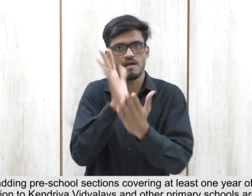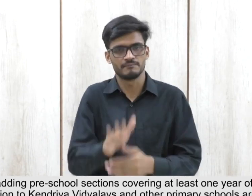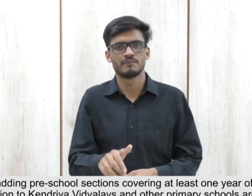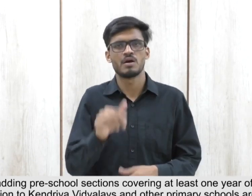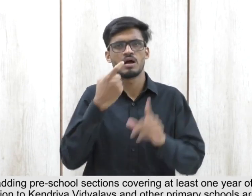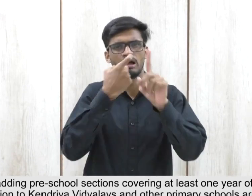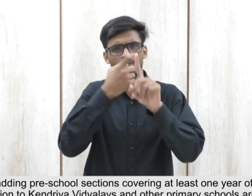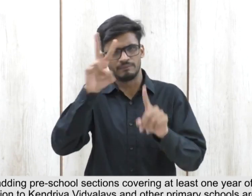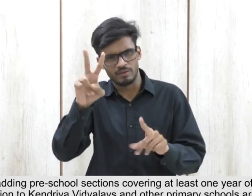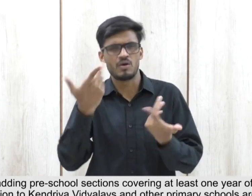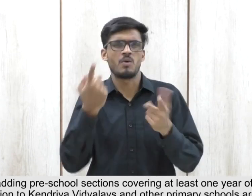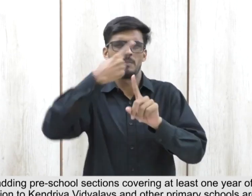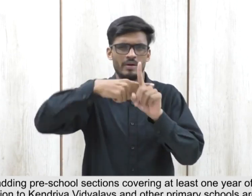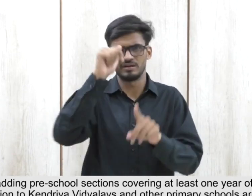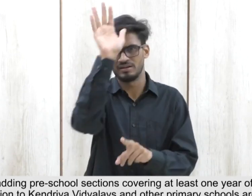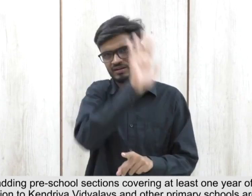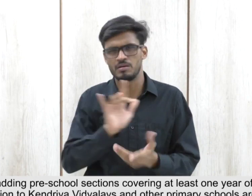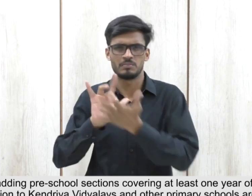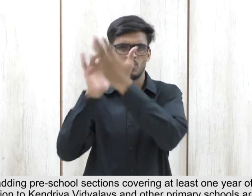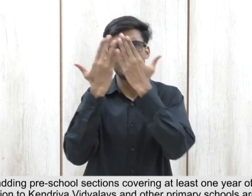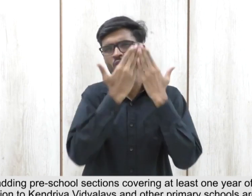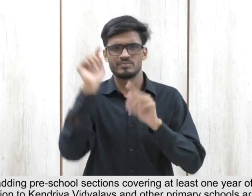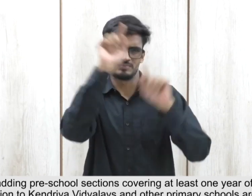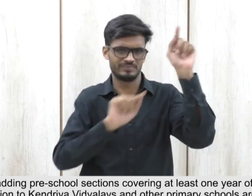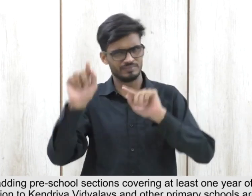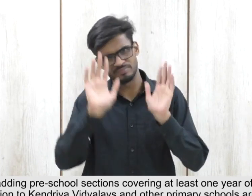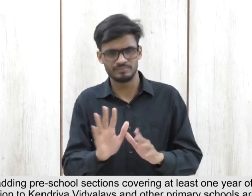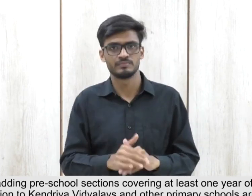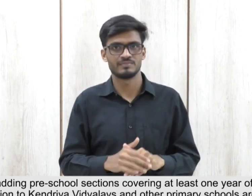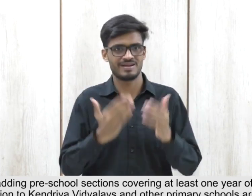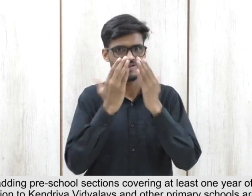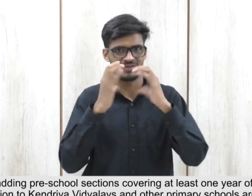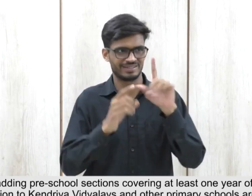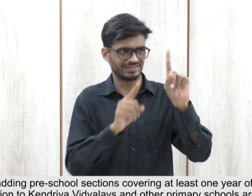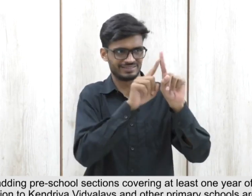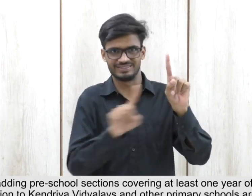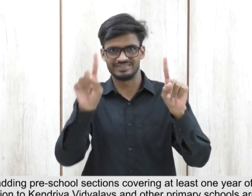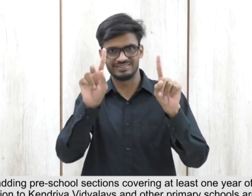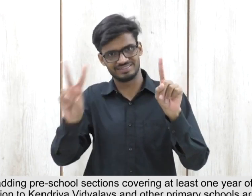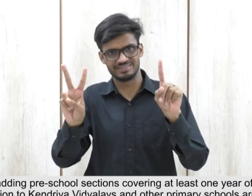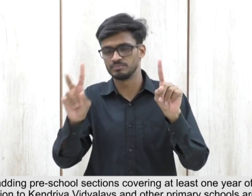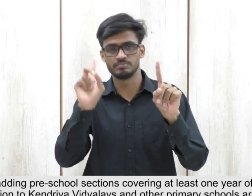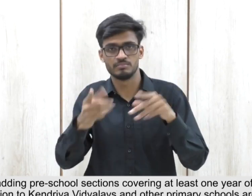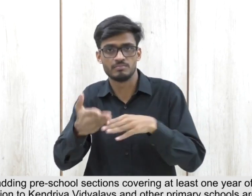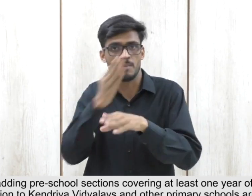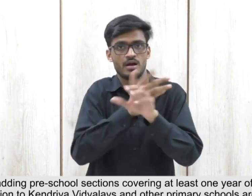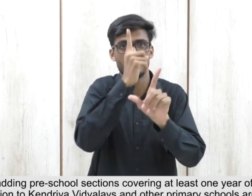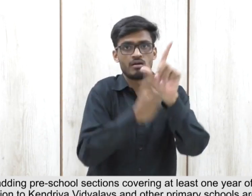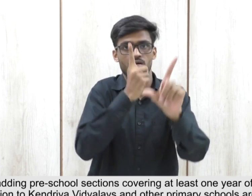Recommends adding preschool sections covering at least 1 year of early childhood